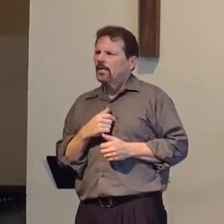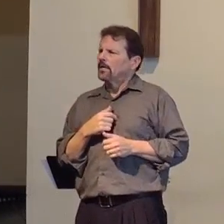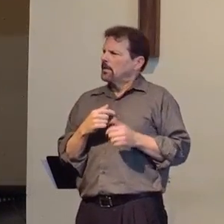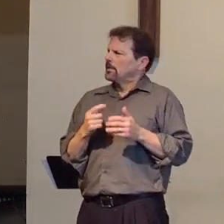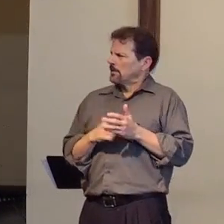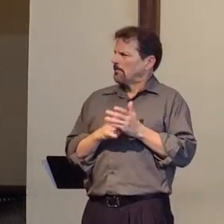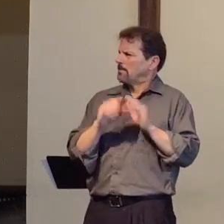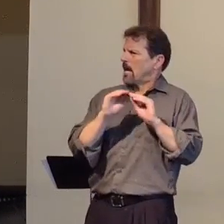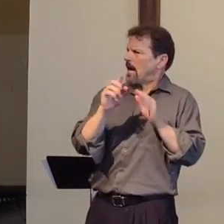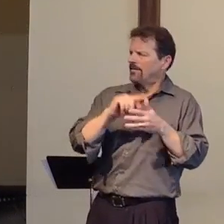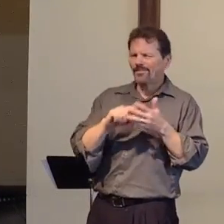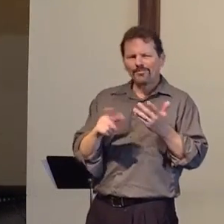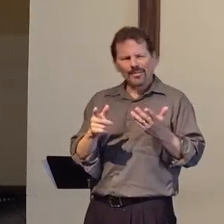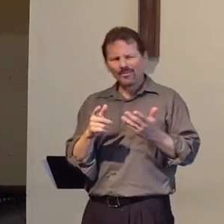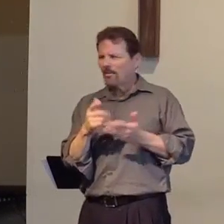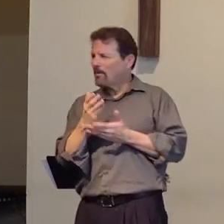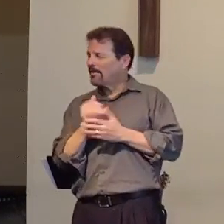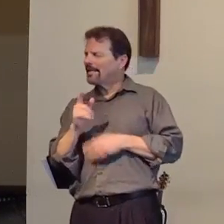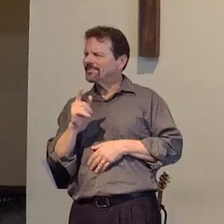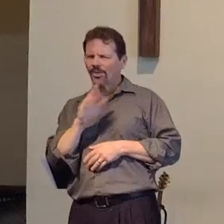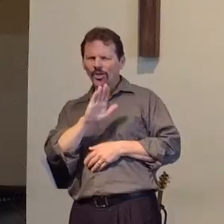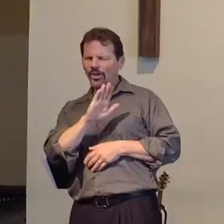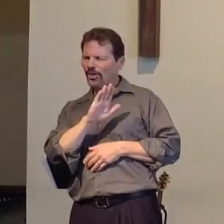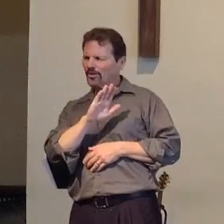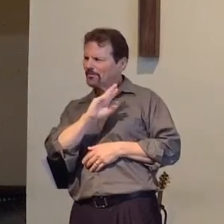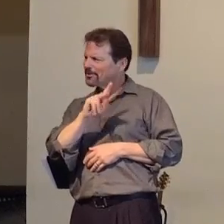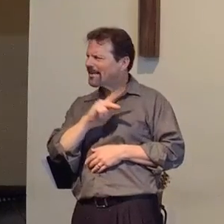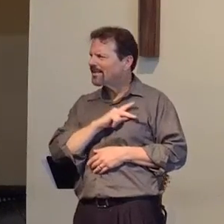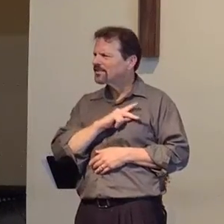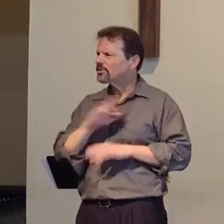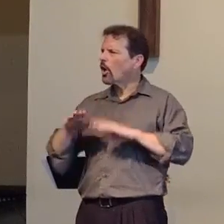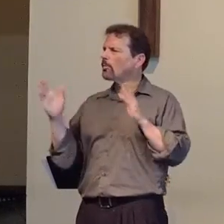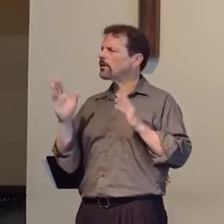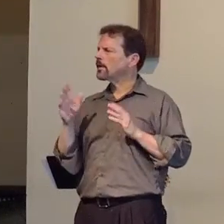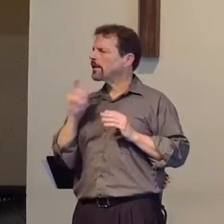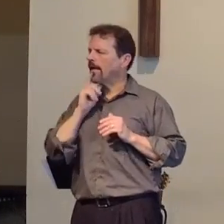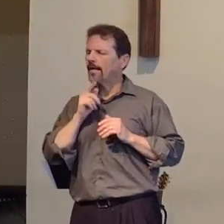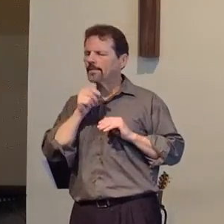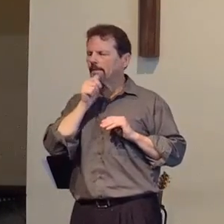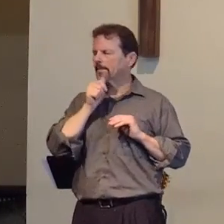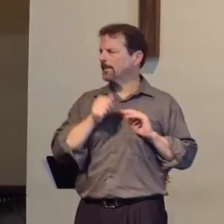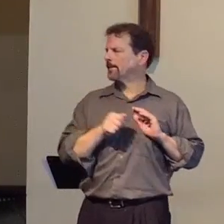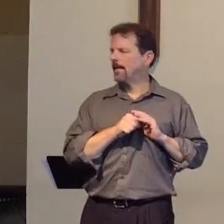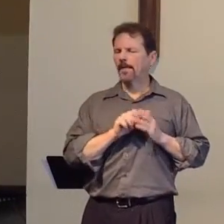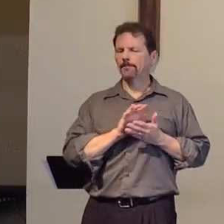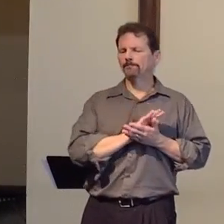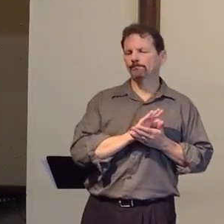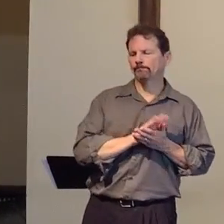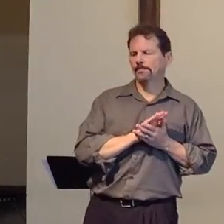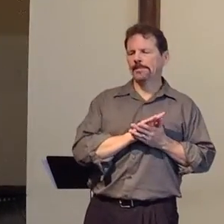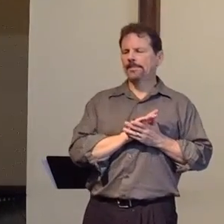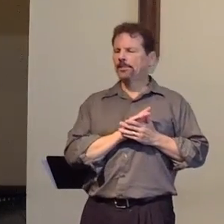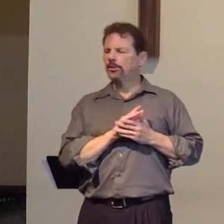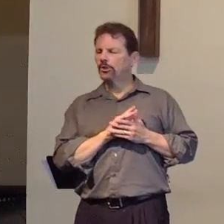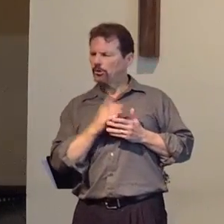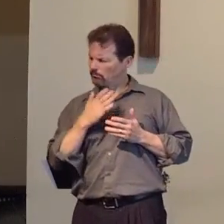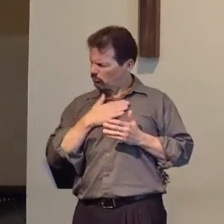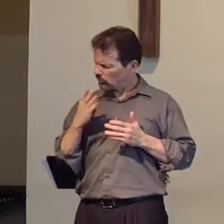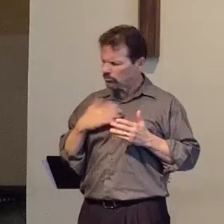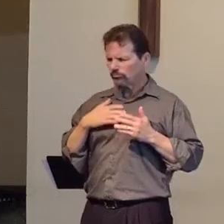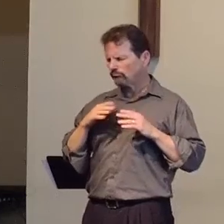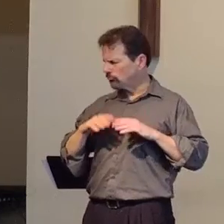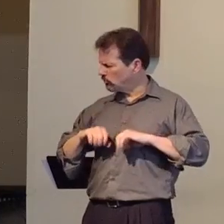it's just the way she is, raw and vulnerable and putting herself out there, talking about her struggles and